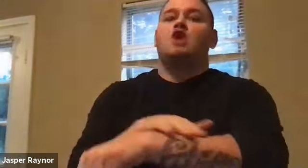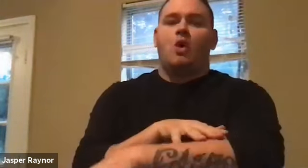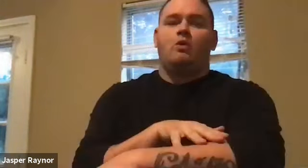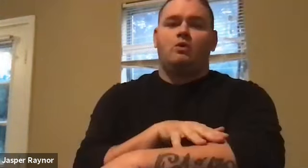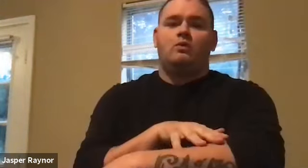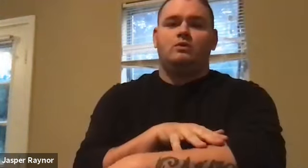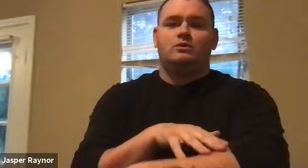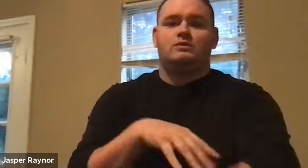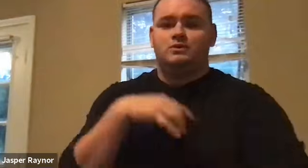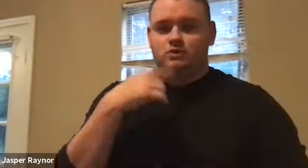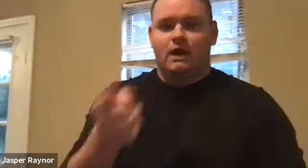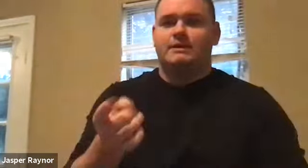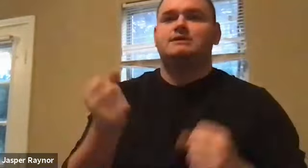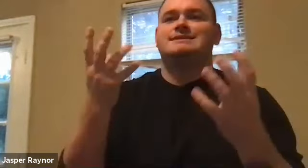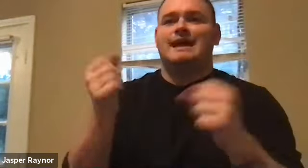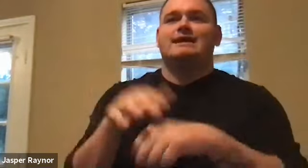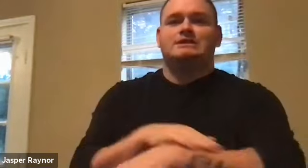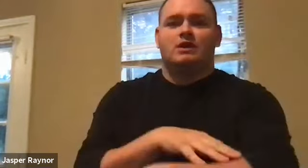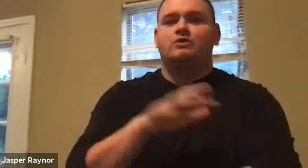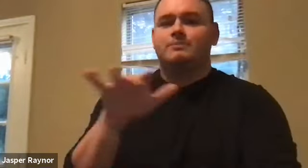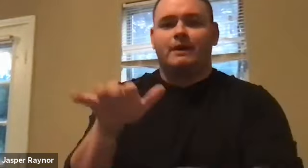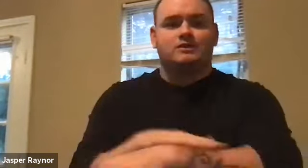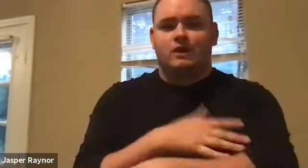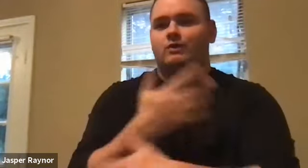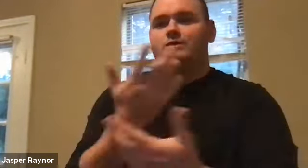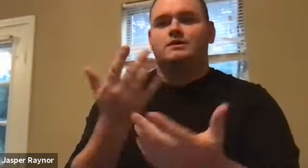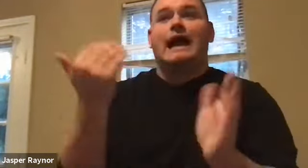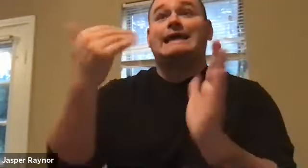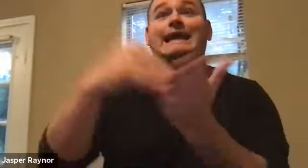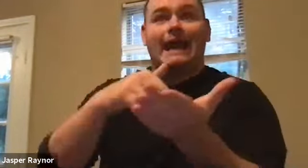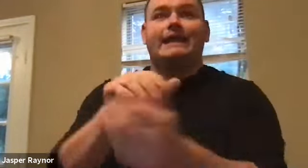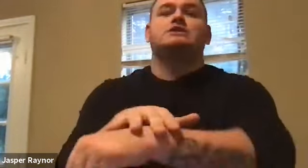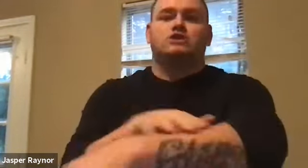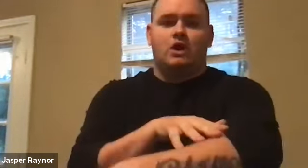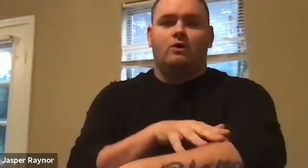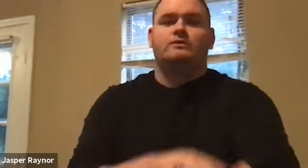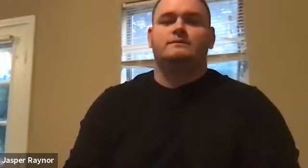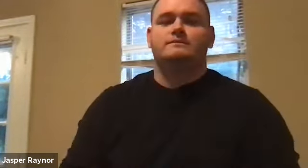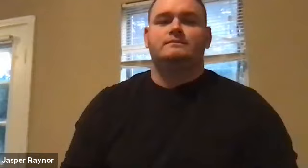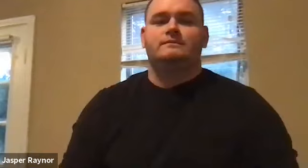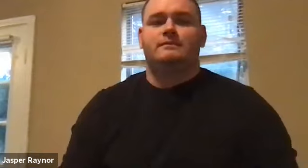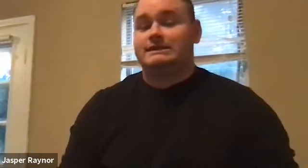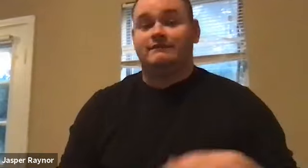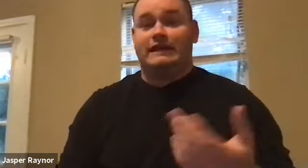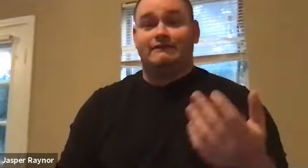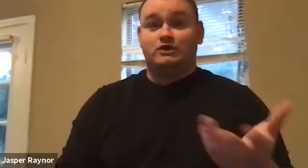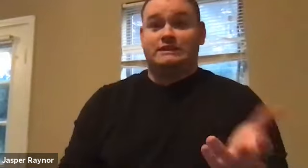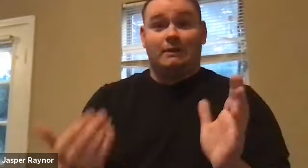slow. You got me. Sign slow. Spell slow. Again, slow. Because if you just tell me to do